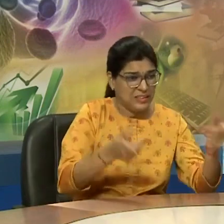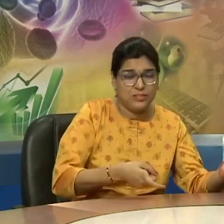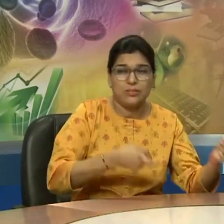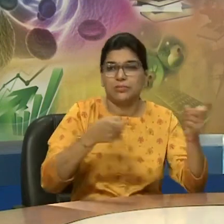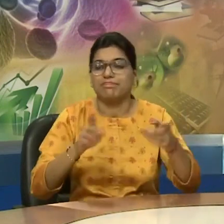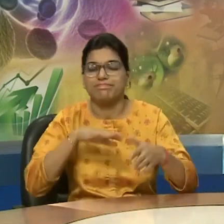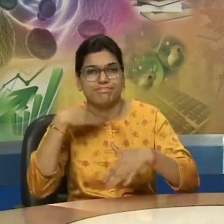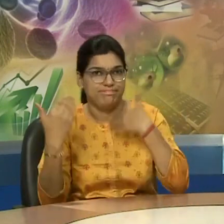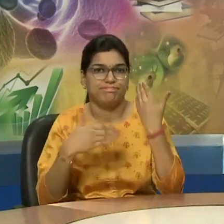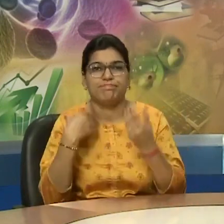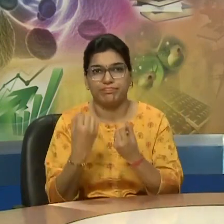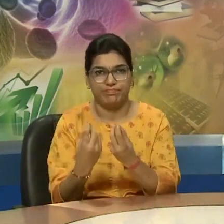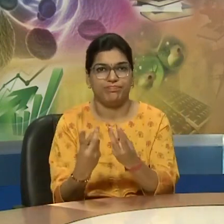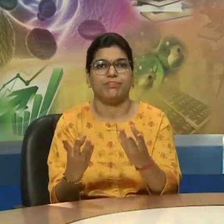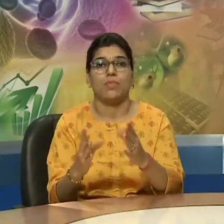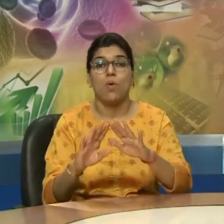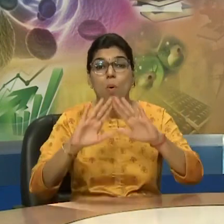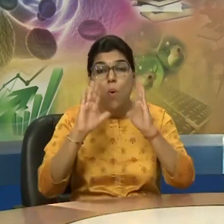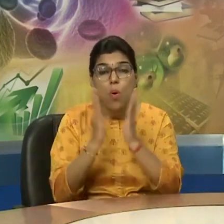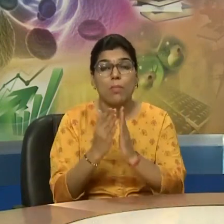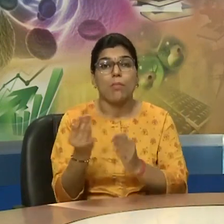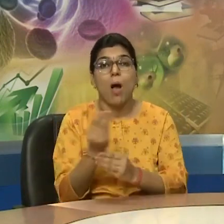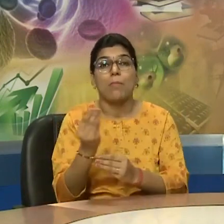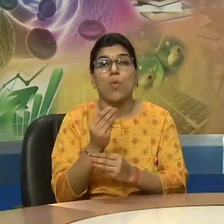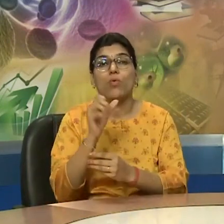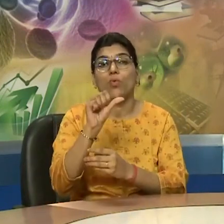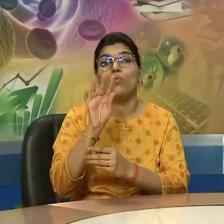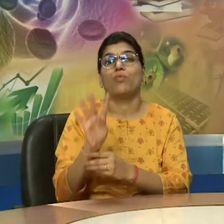18 died in the hospital.